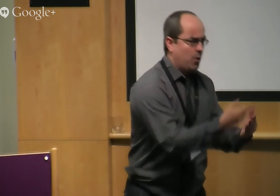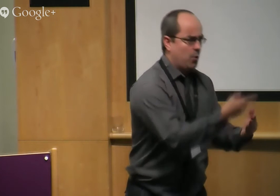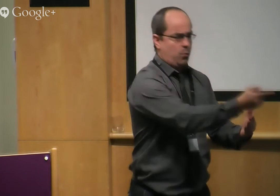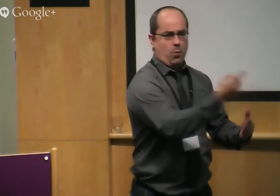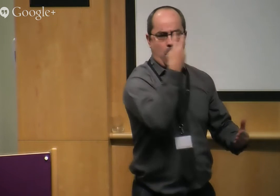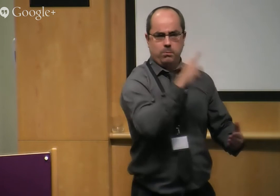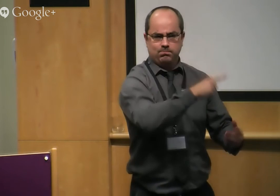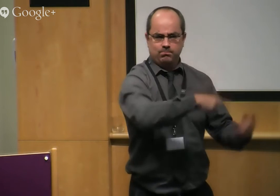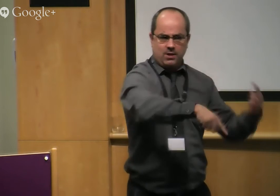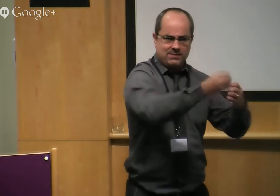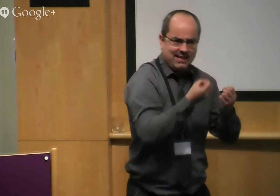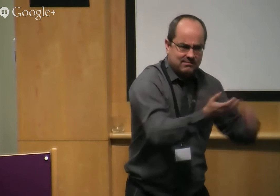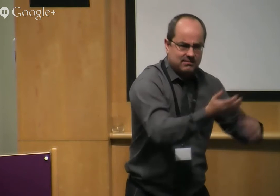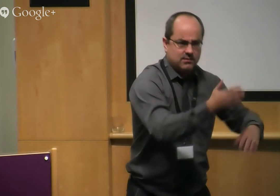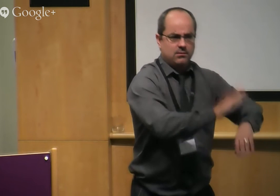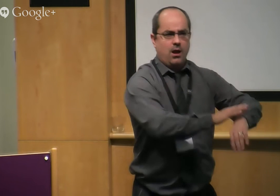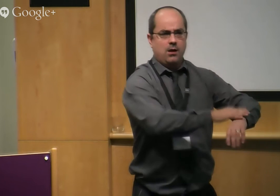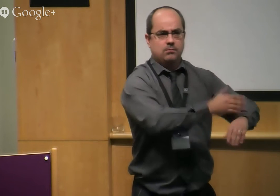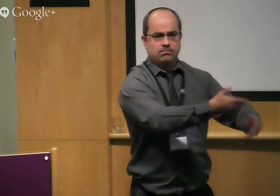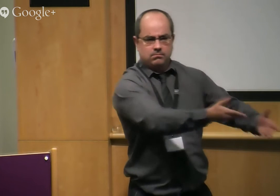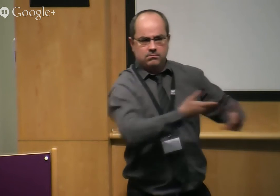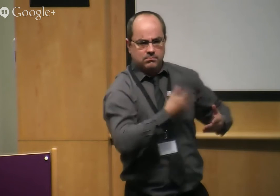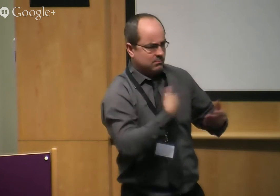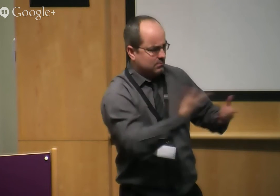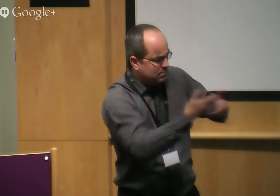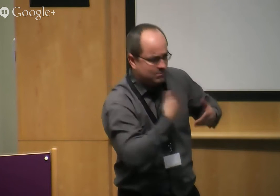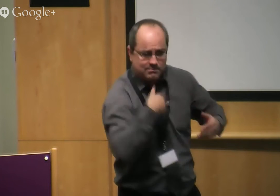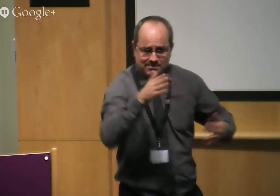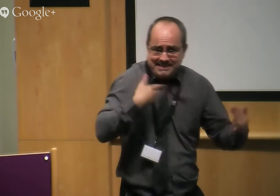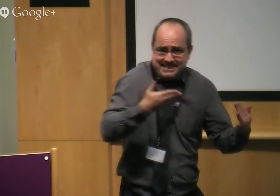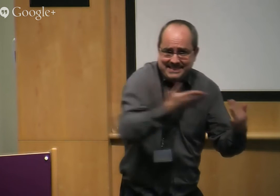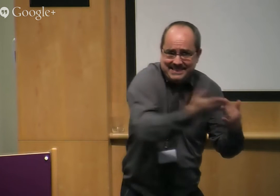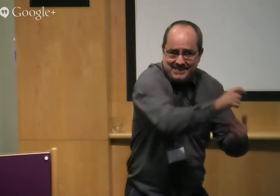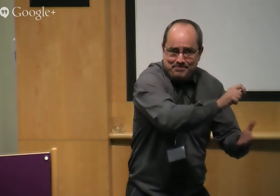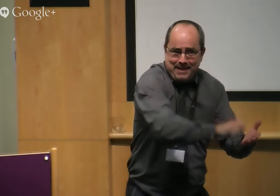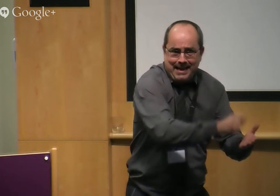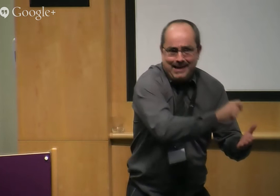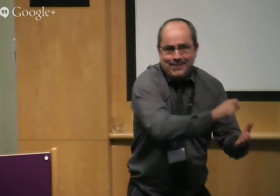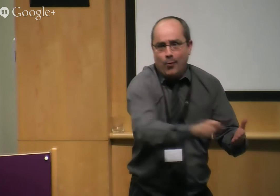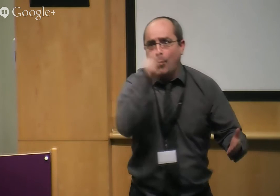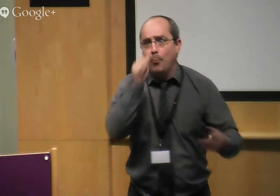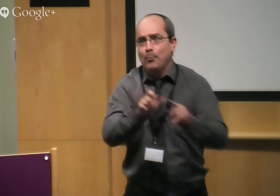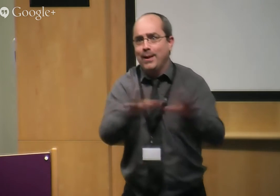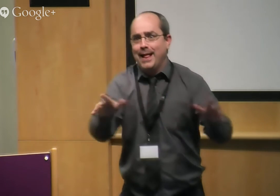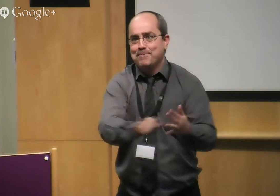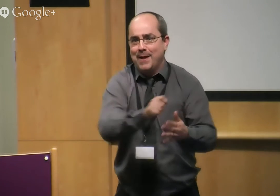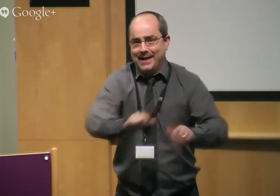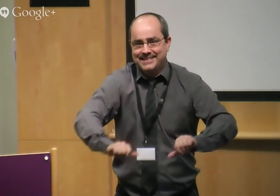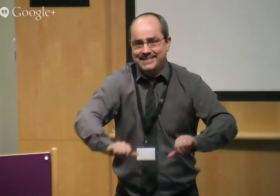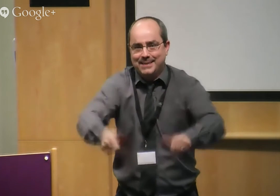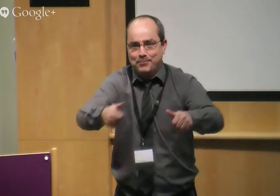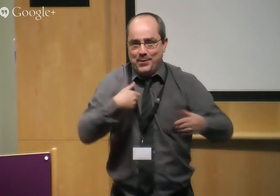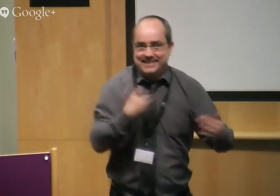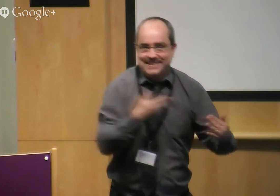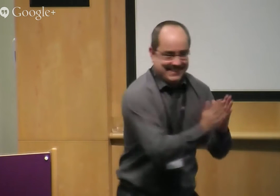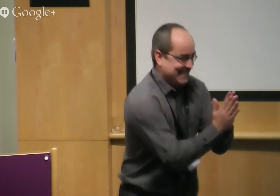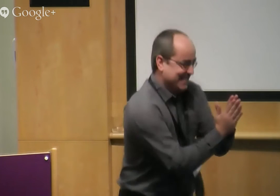we've got it. So thank you for the old people who gave up their time. And you know, they could have been